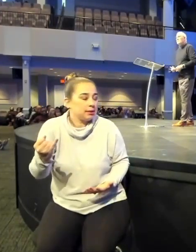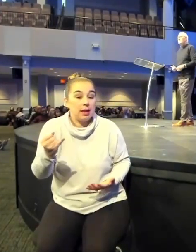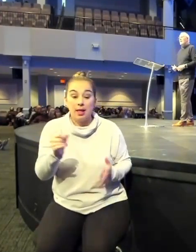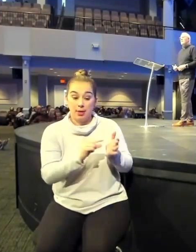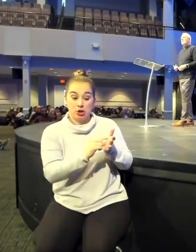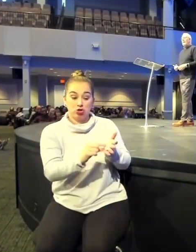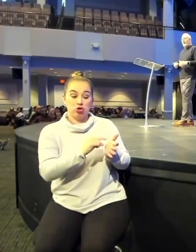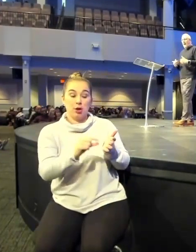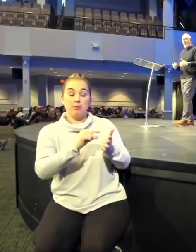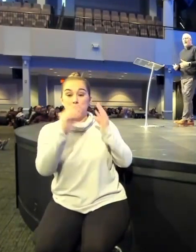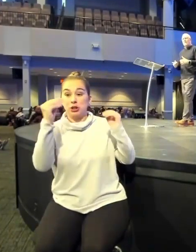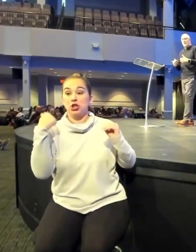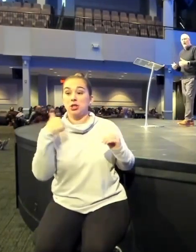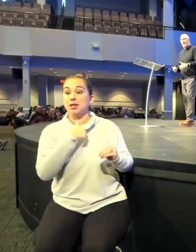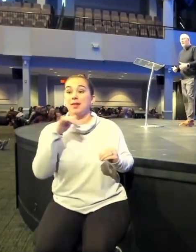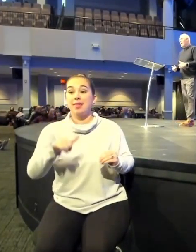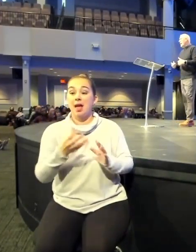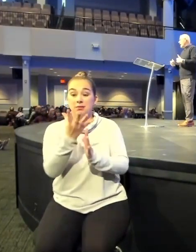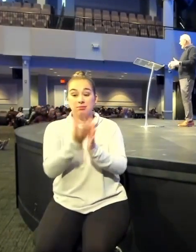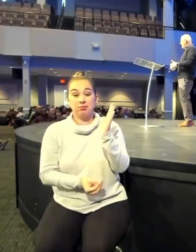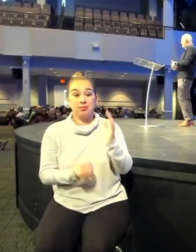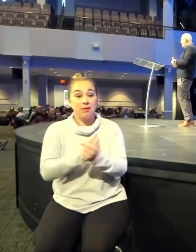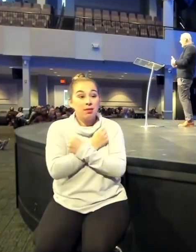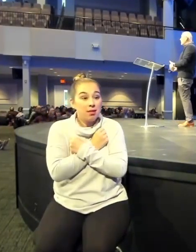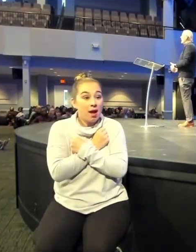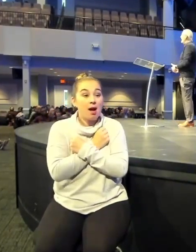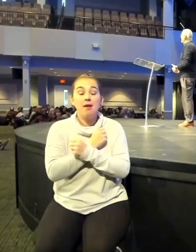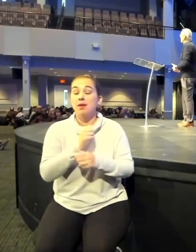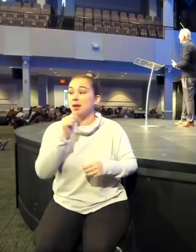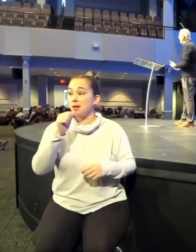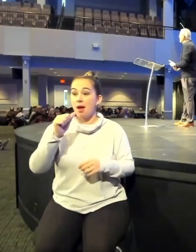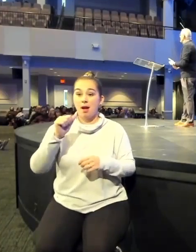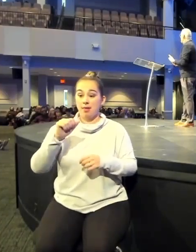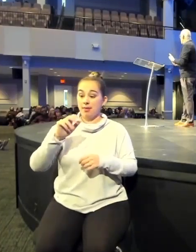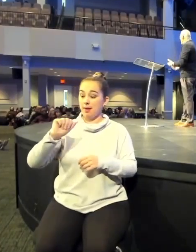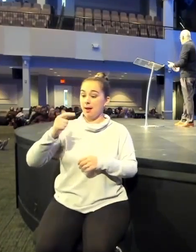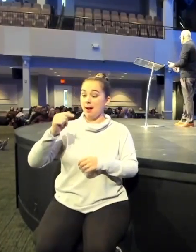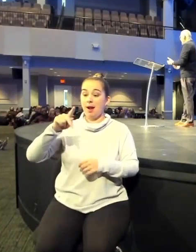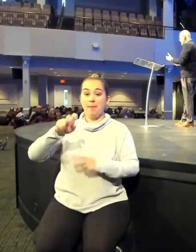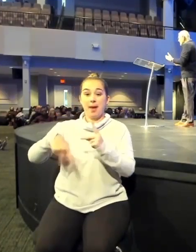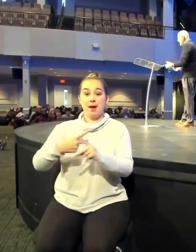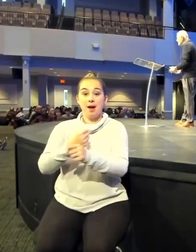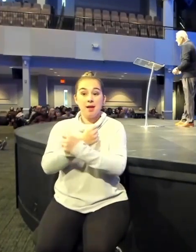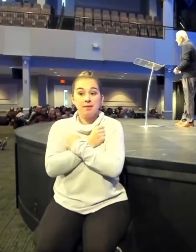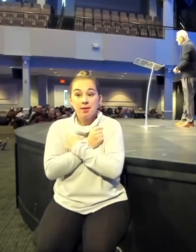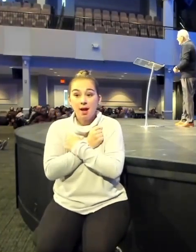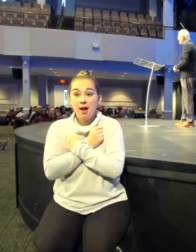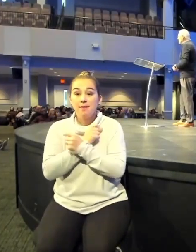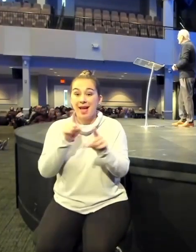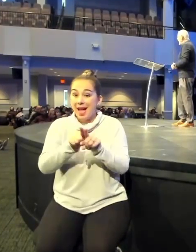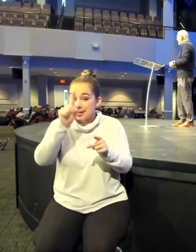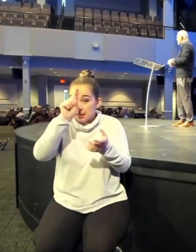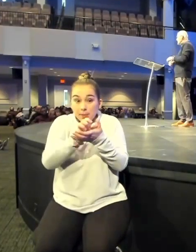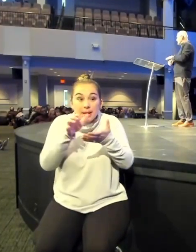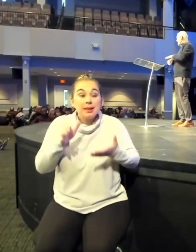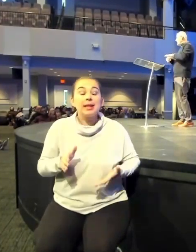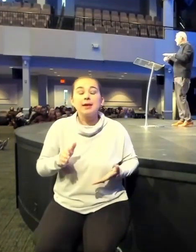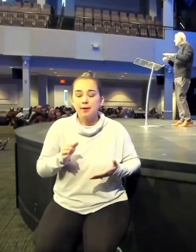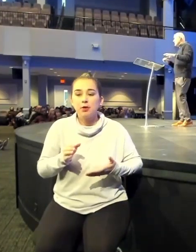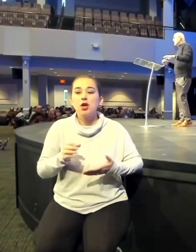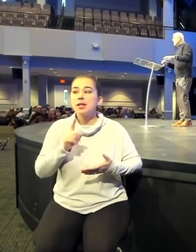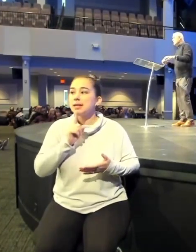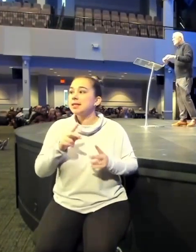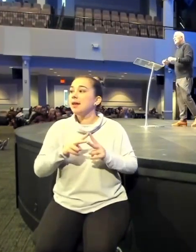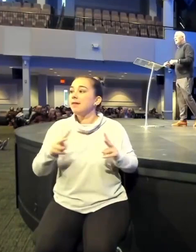scripture teaches us that a lack of love, a lack of agape in our lives as believers, especially, is a